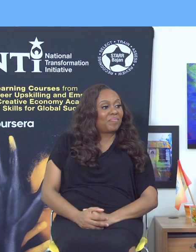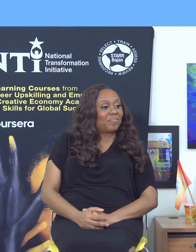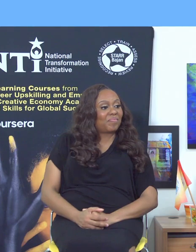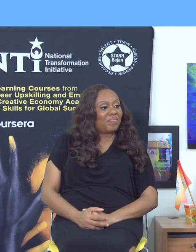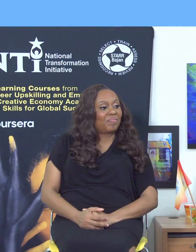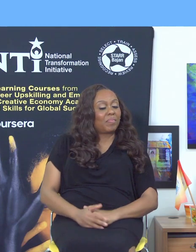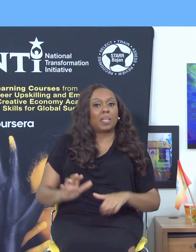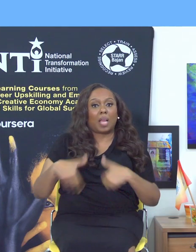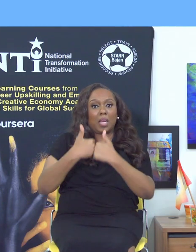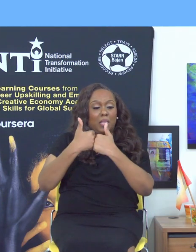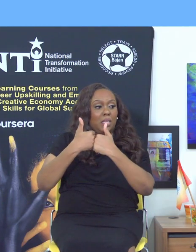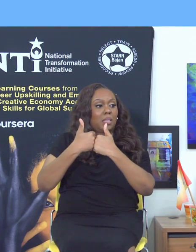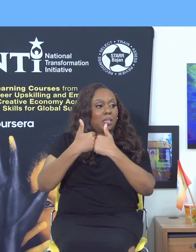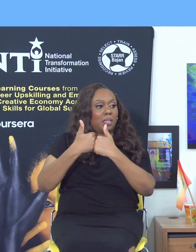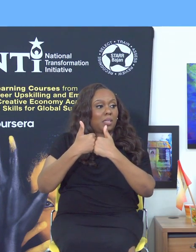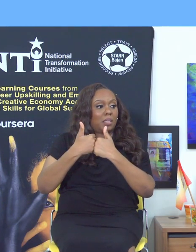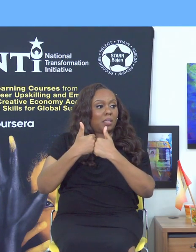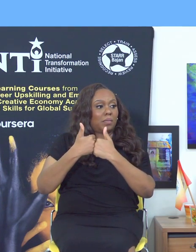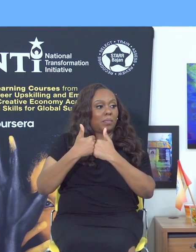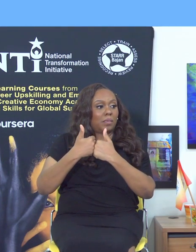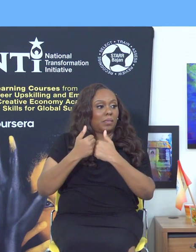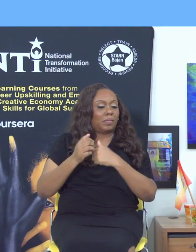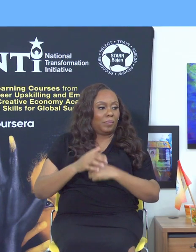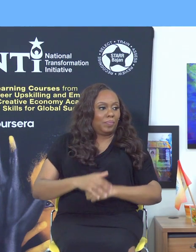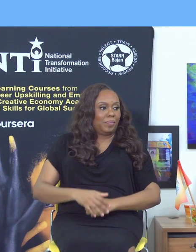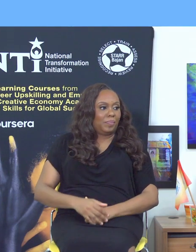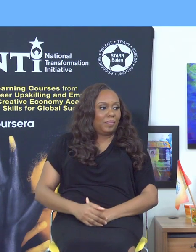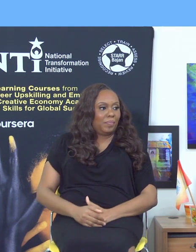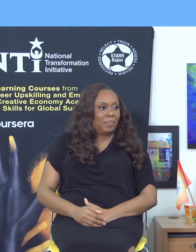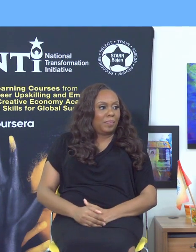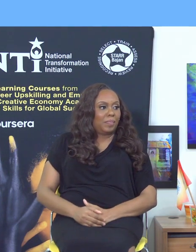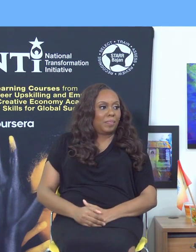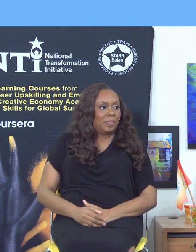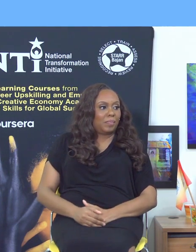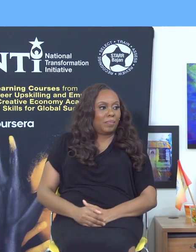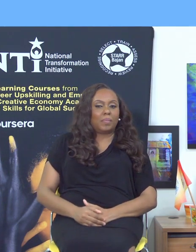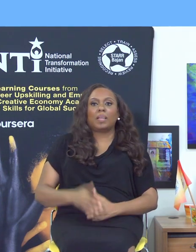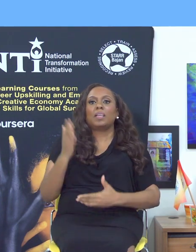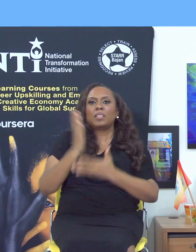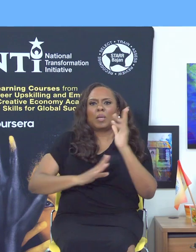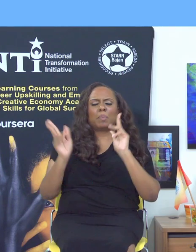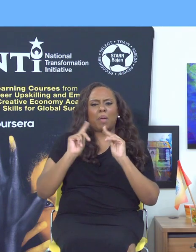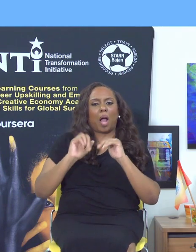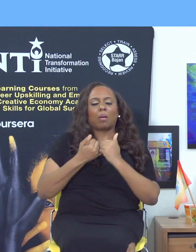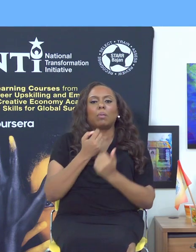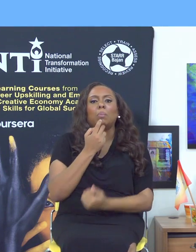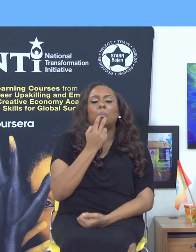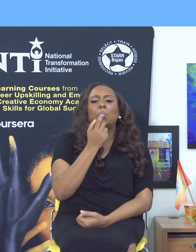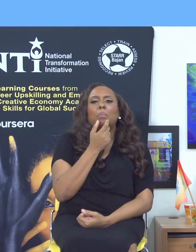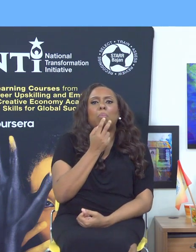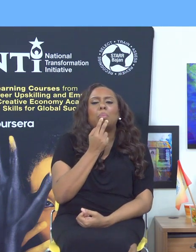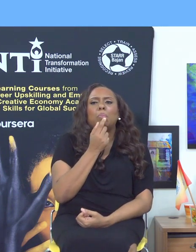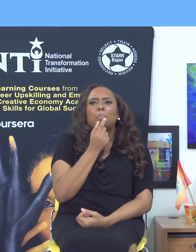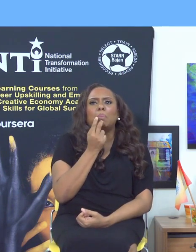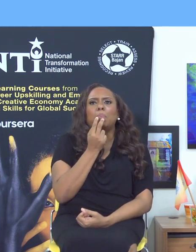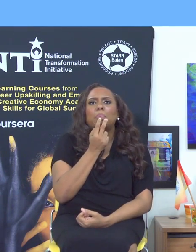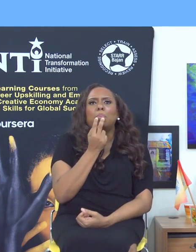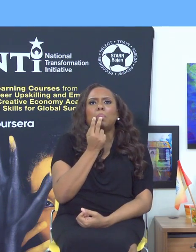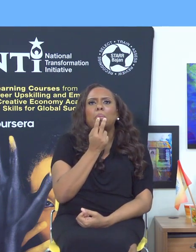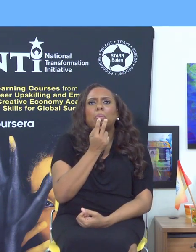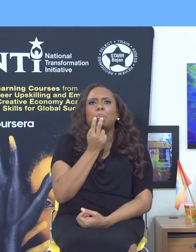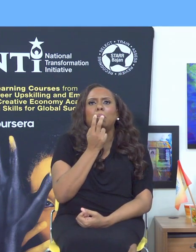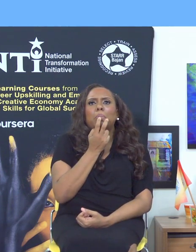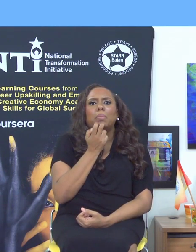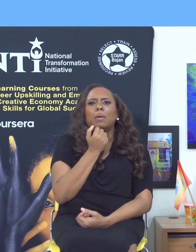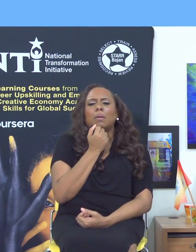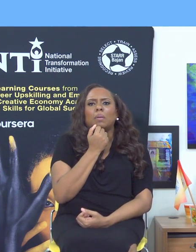some people were unable to express how they speak through their lips. So, for example, I read lips, that all of us, we all